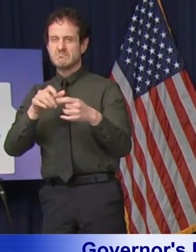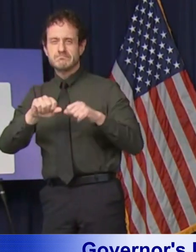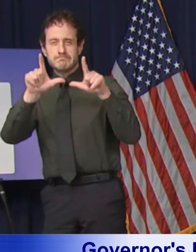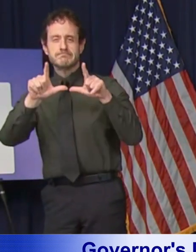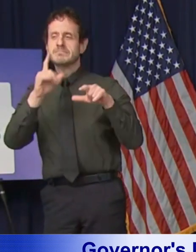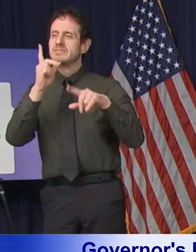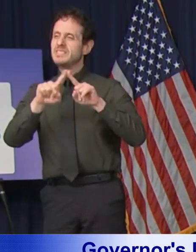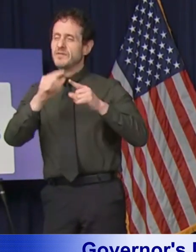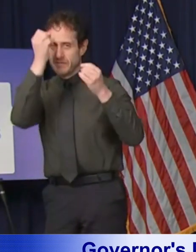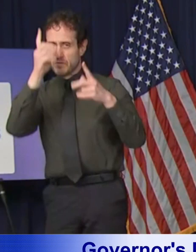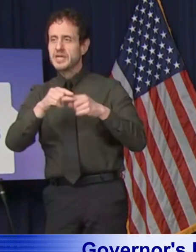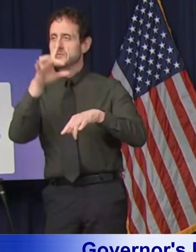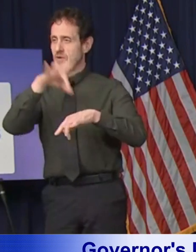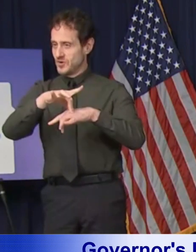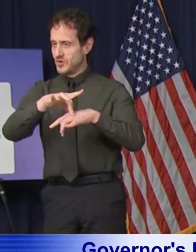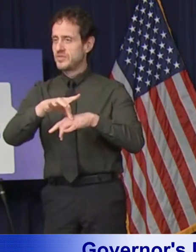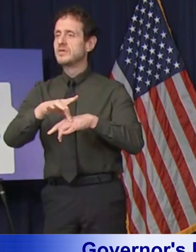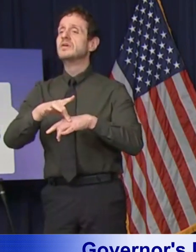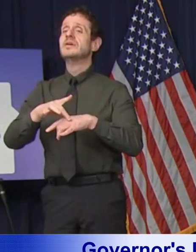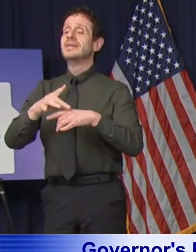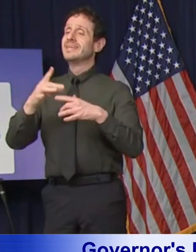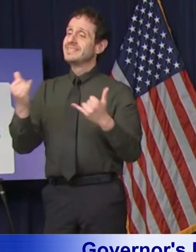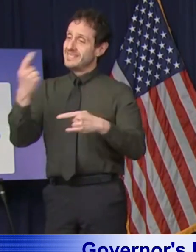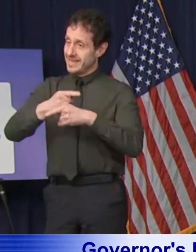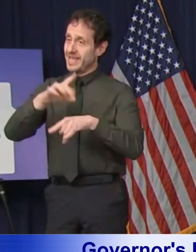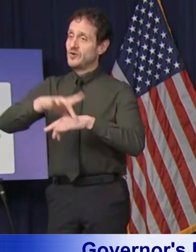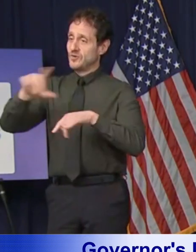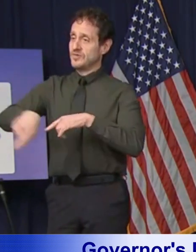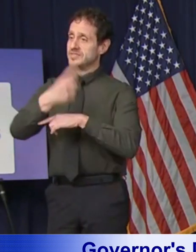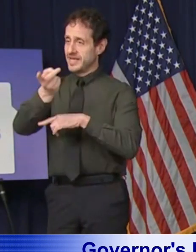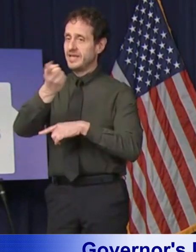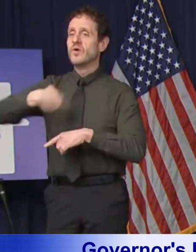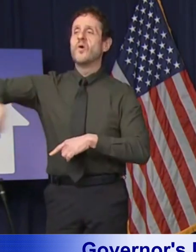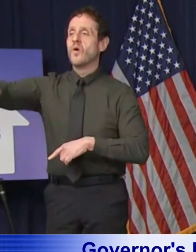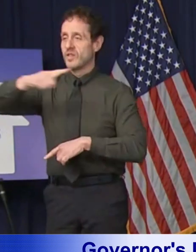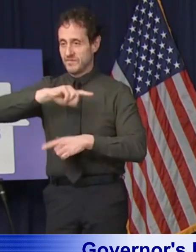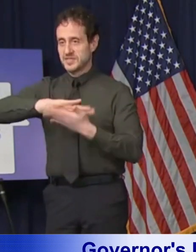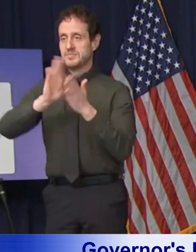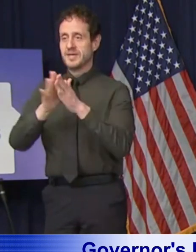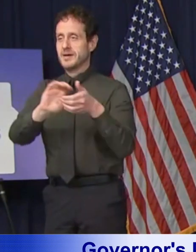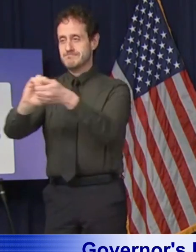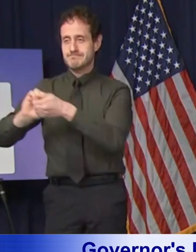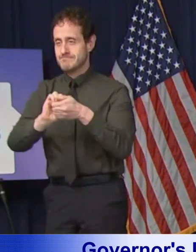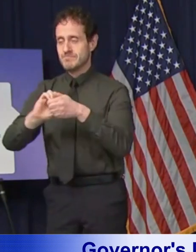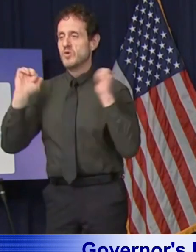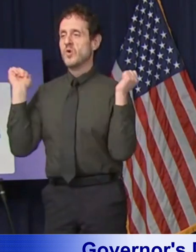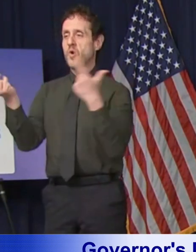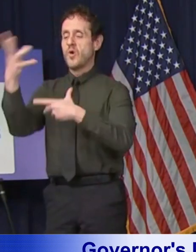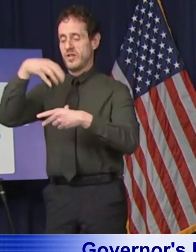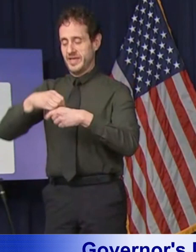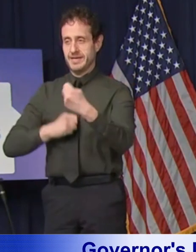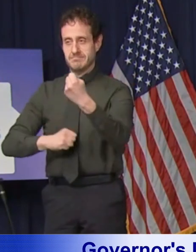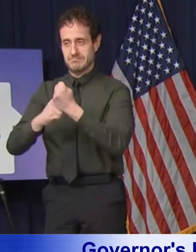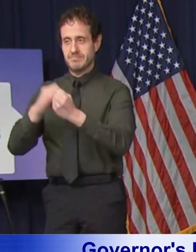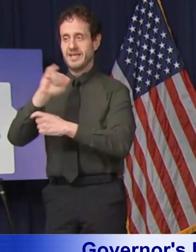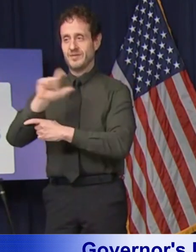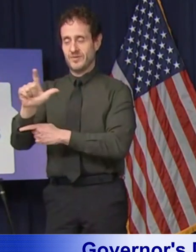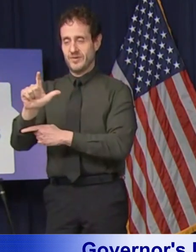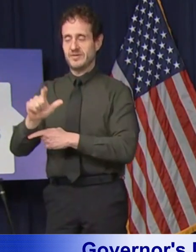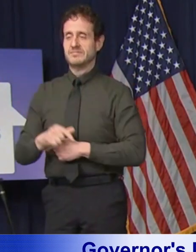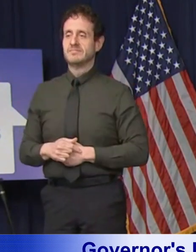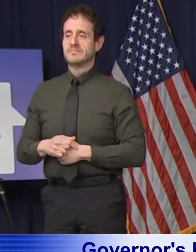Earth Day, let's be all in for Illinois. On to today's update. As you know,